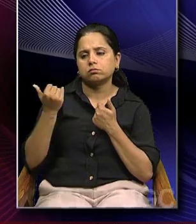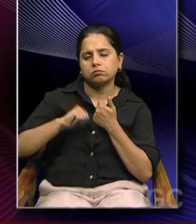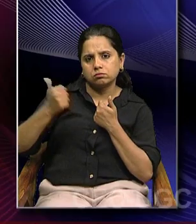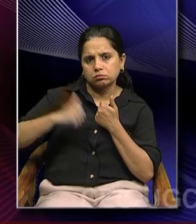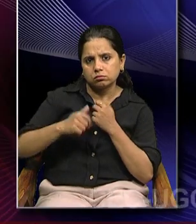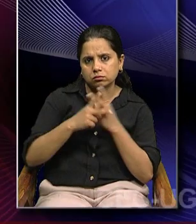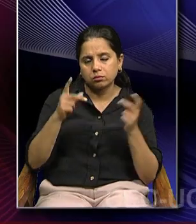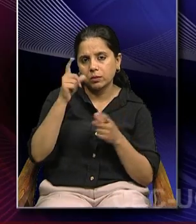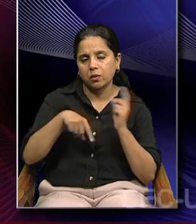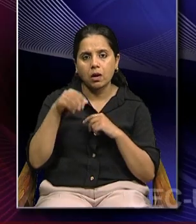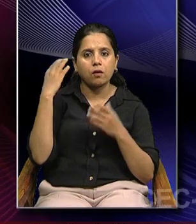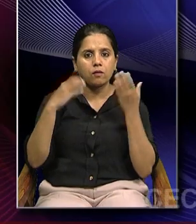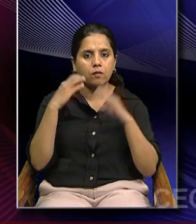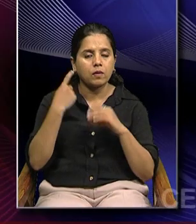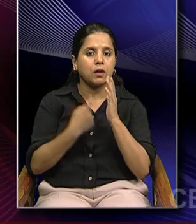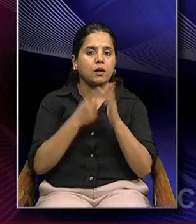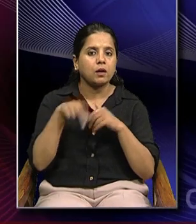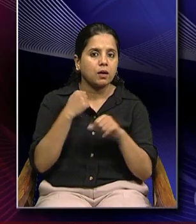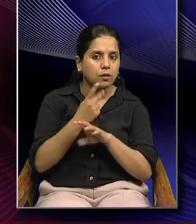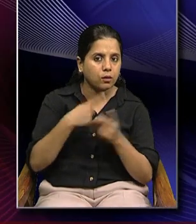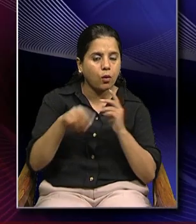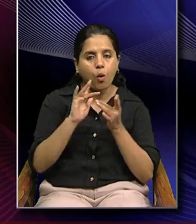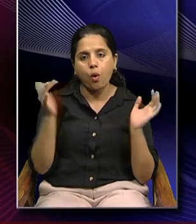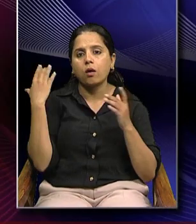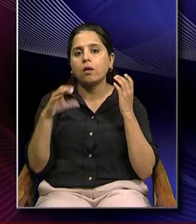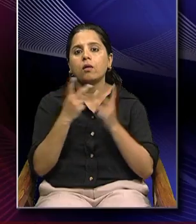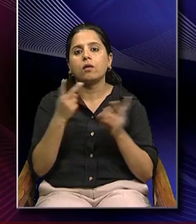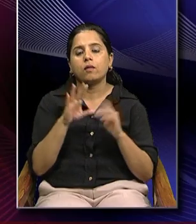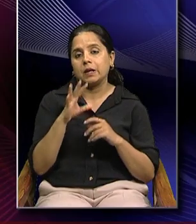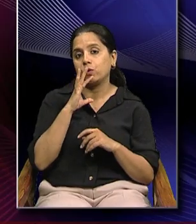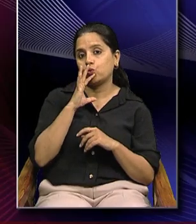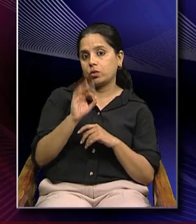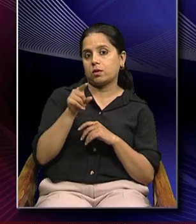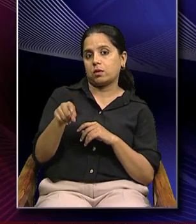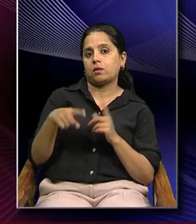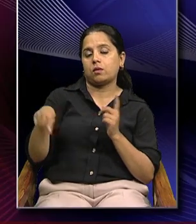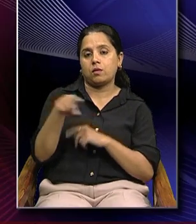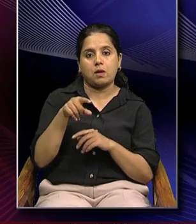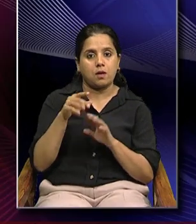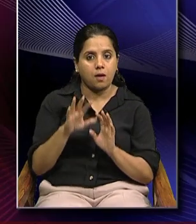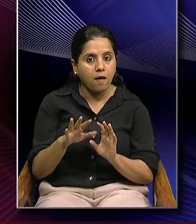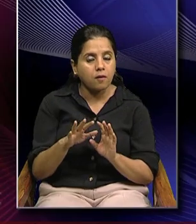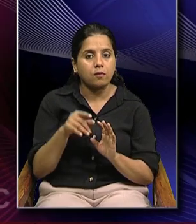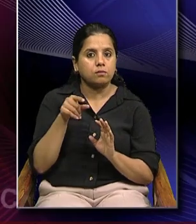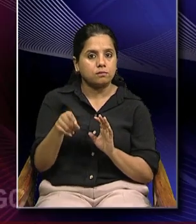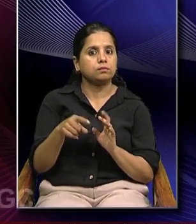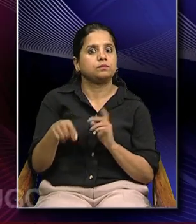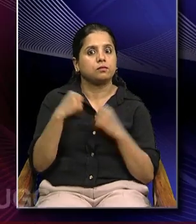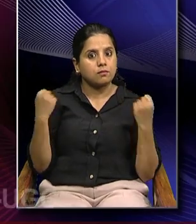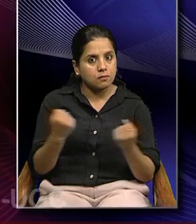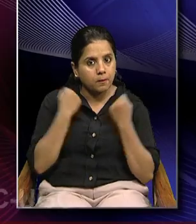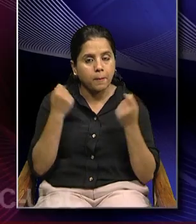who post ratings and comment online, because they are the real one who are actually being very